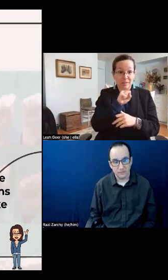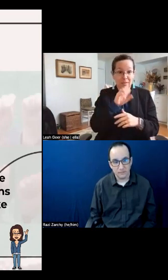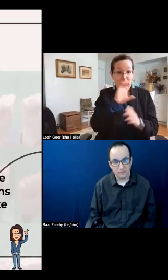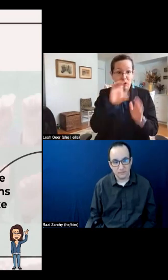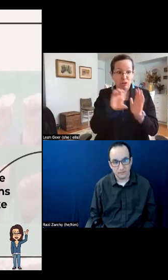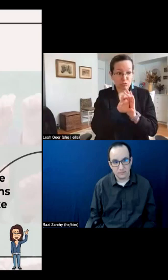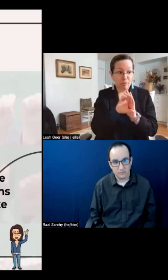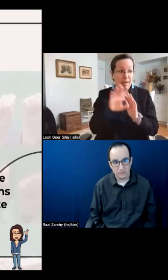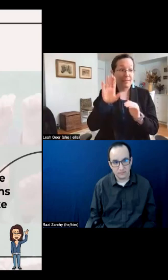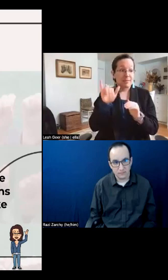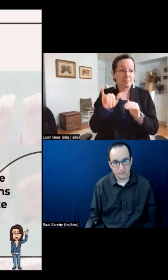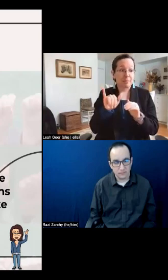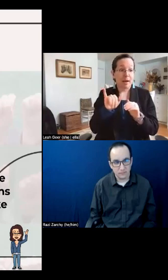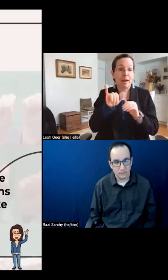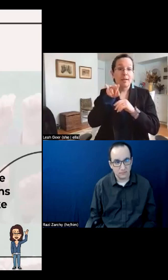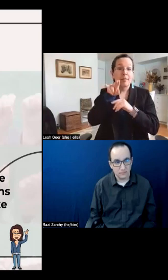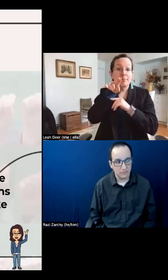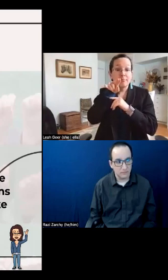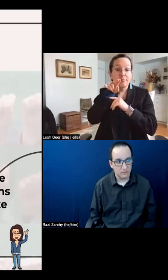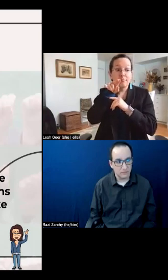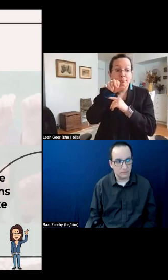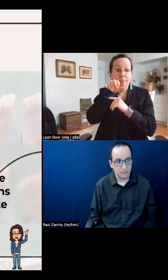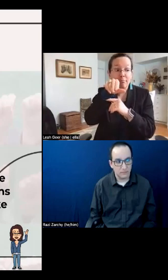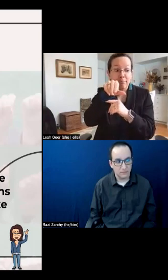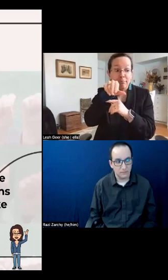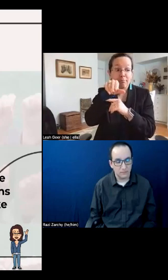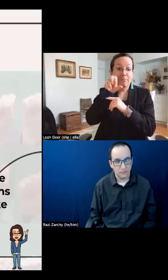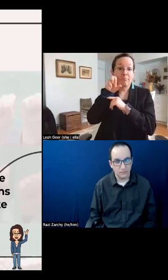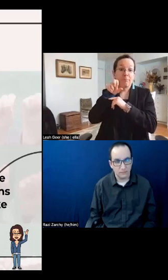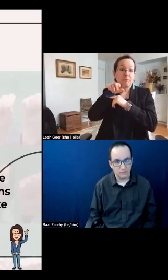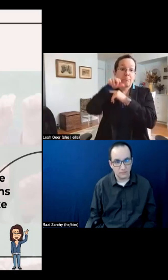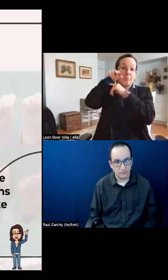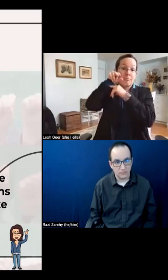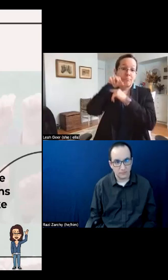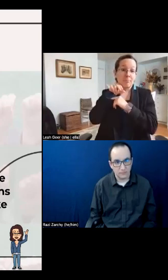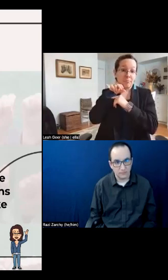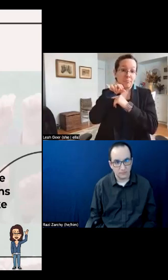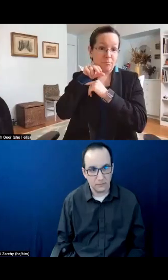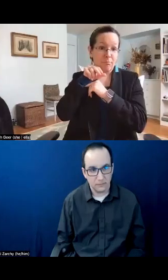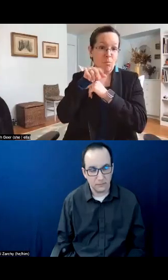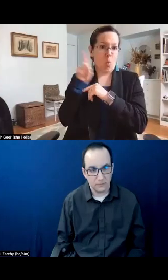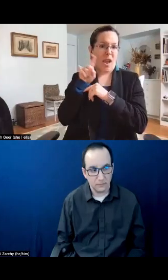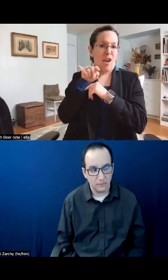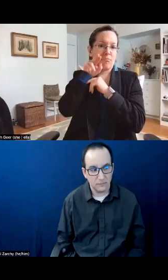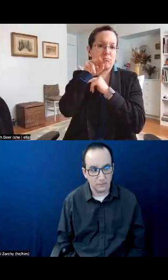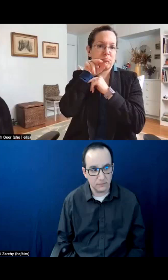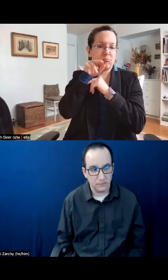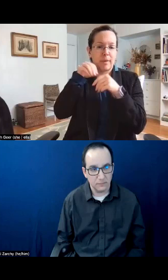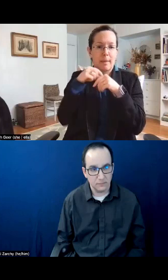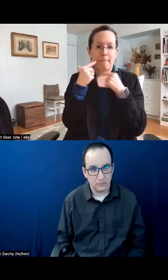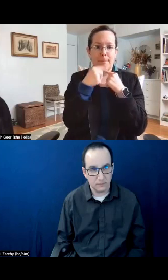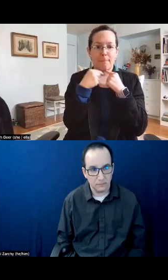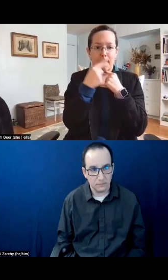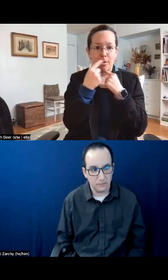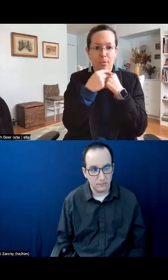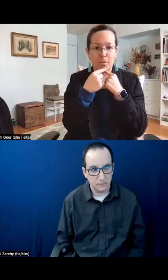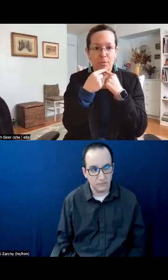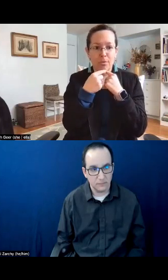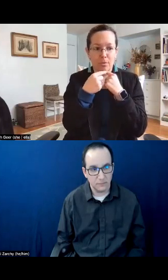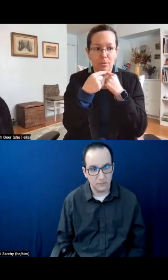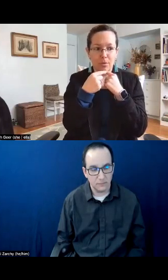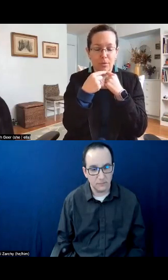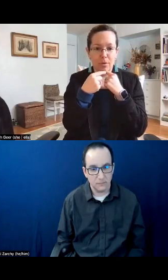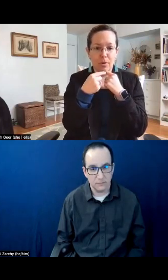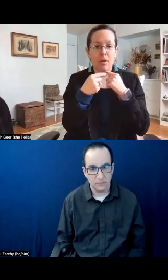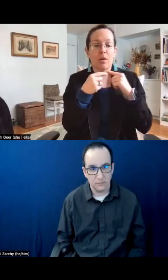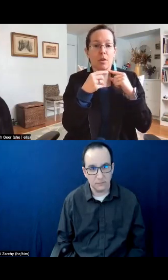Now, whereas vowels are characterized by the tongue's positionality, whether it's fore or aft, and